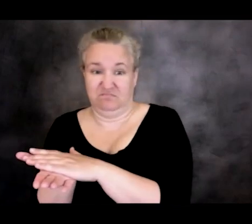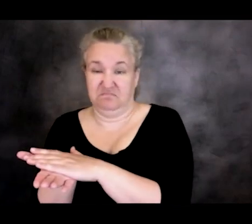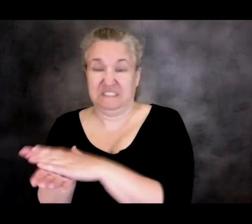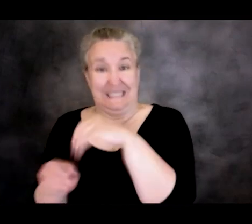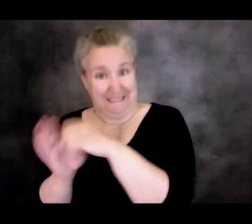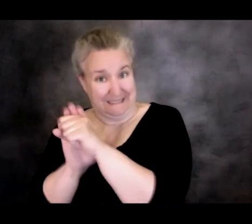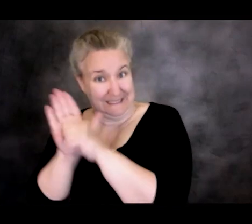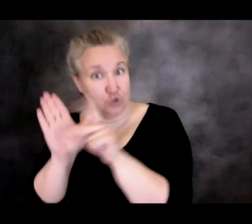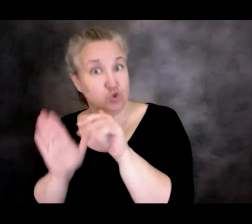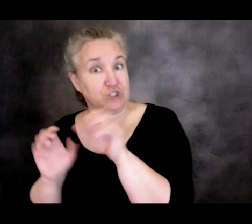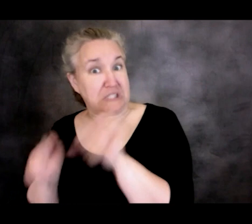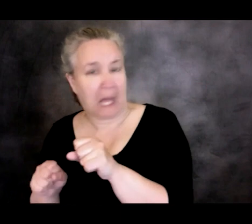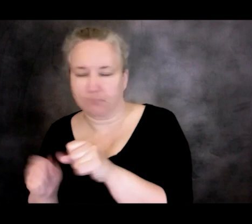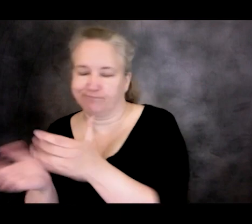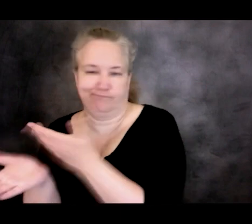in-state tuition.